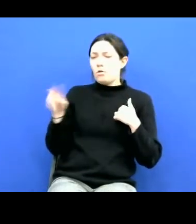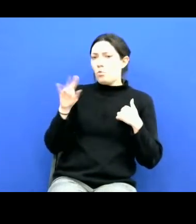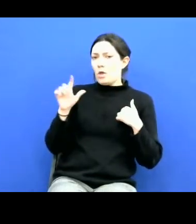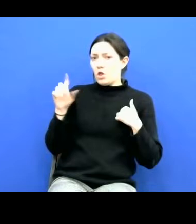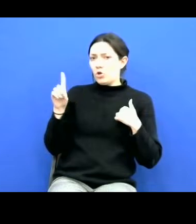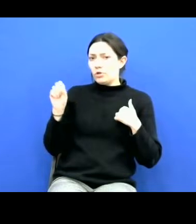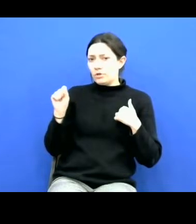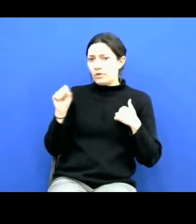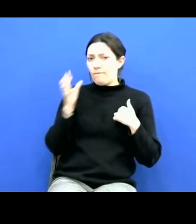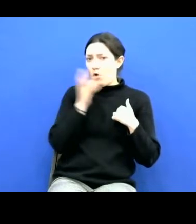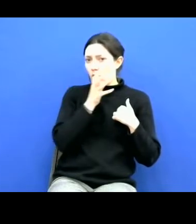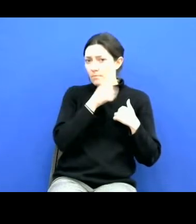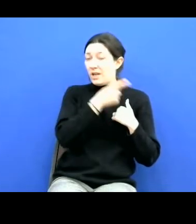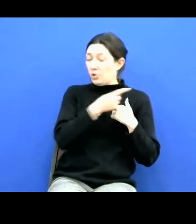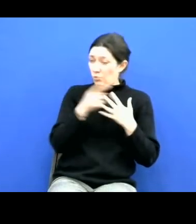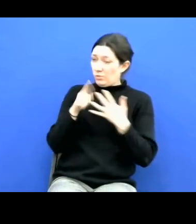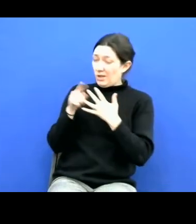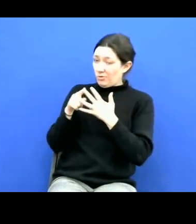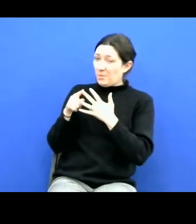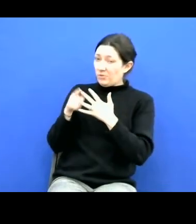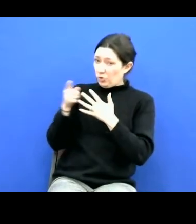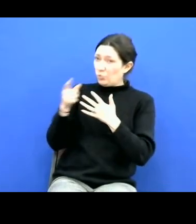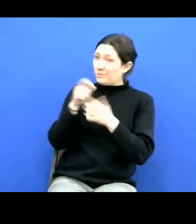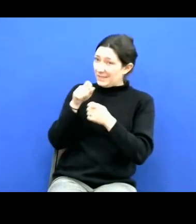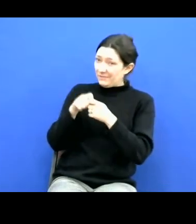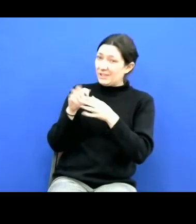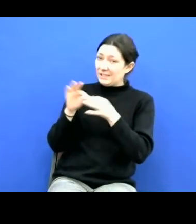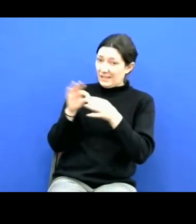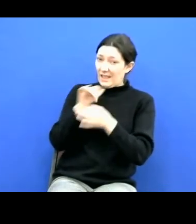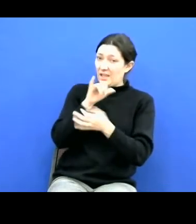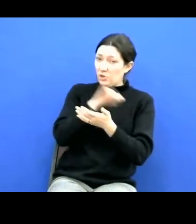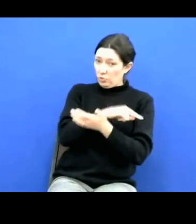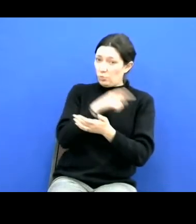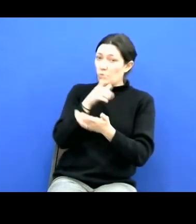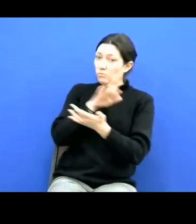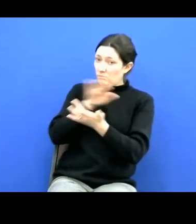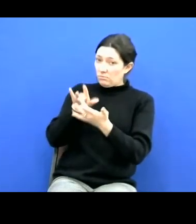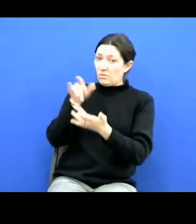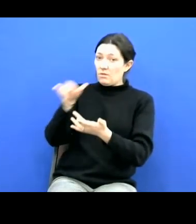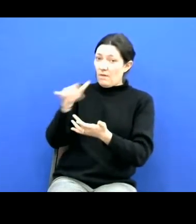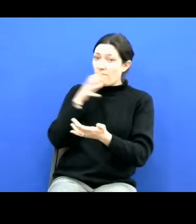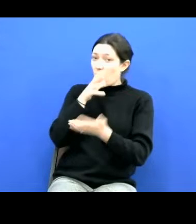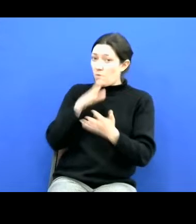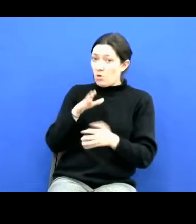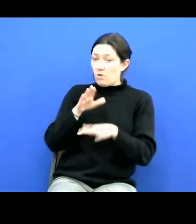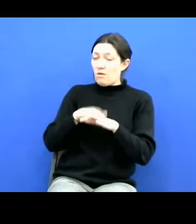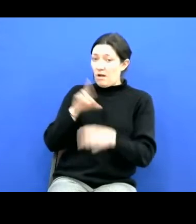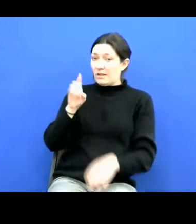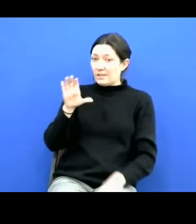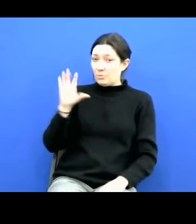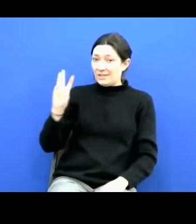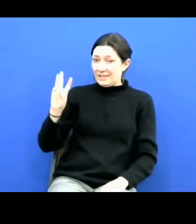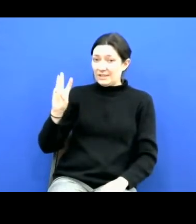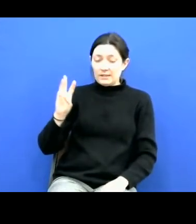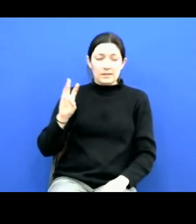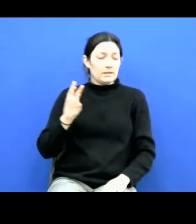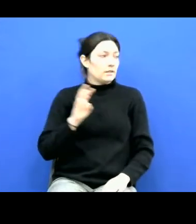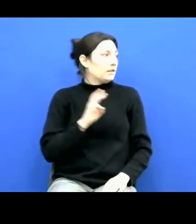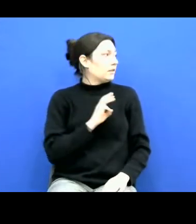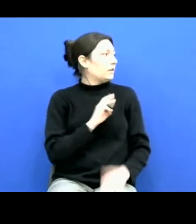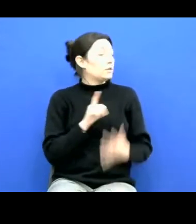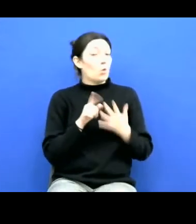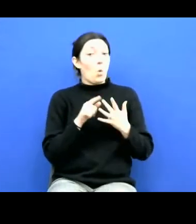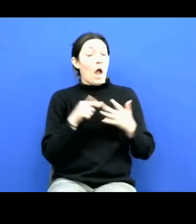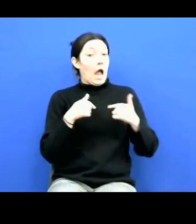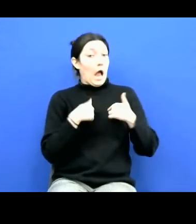specifically, Schultz, stated that you talked to the farmer on December 6th. I had said I